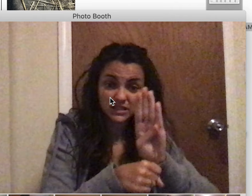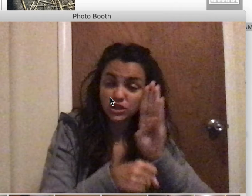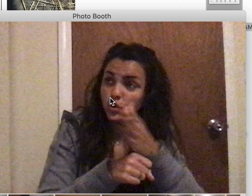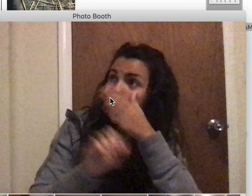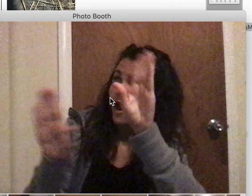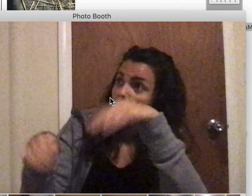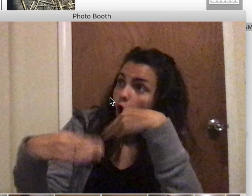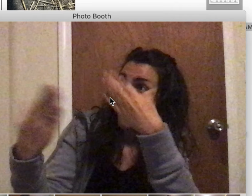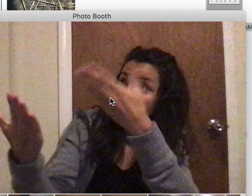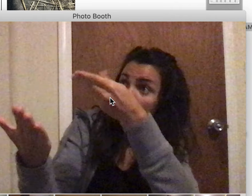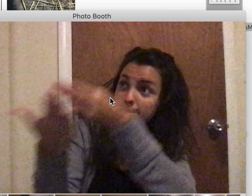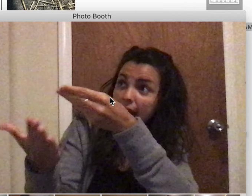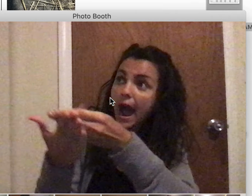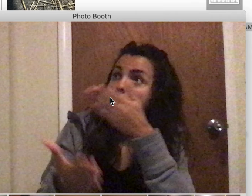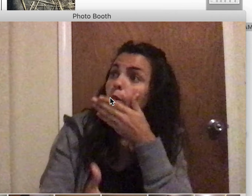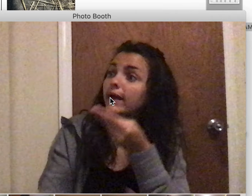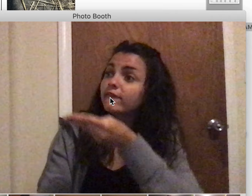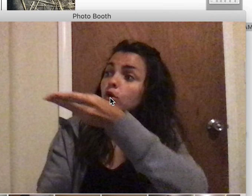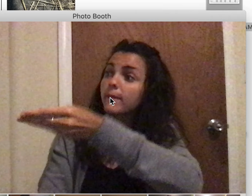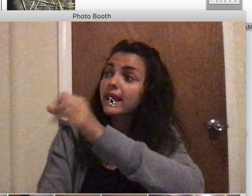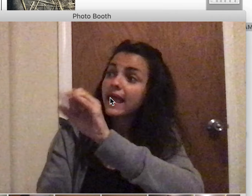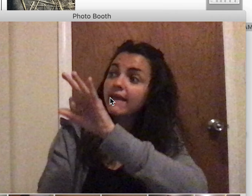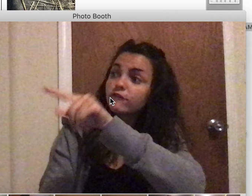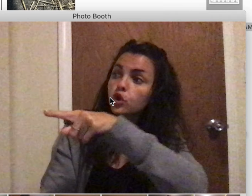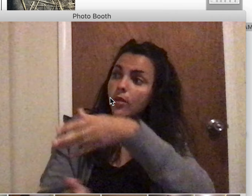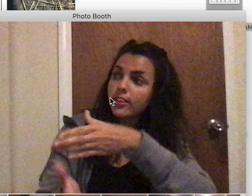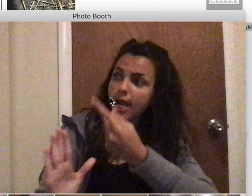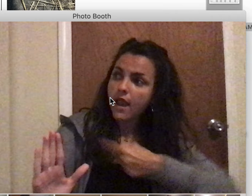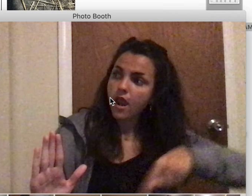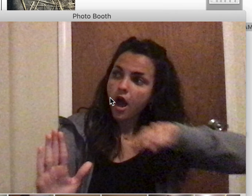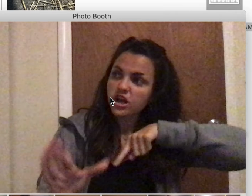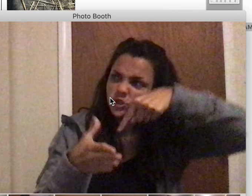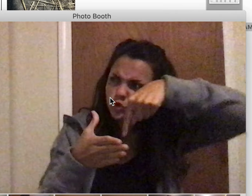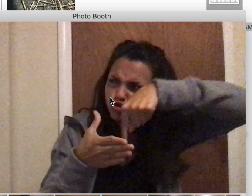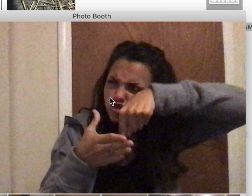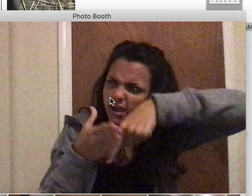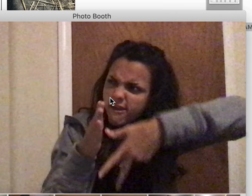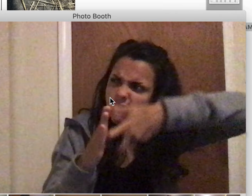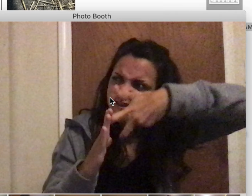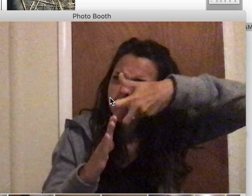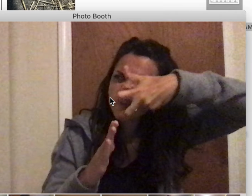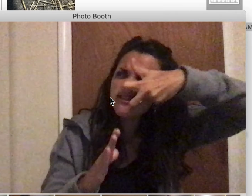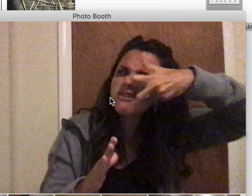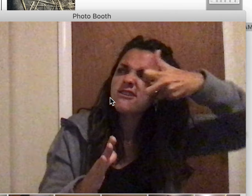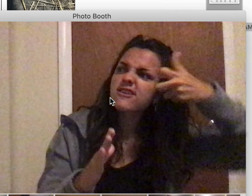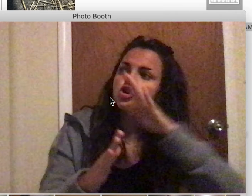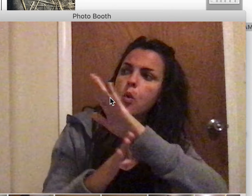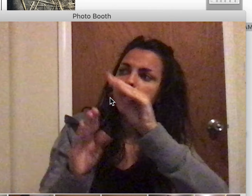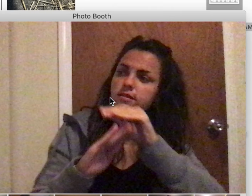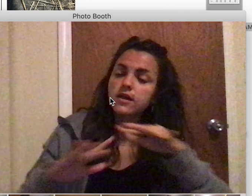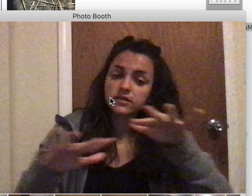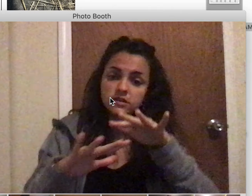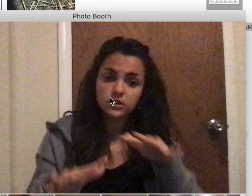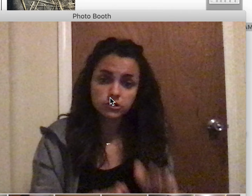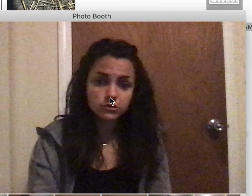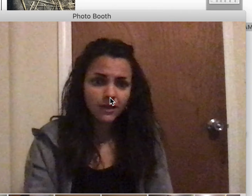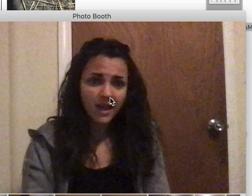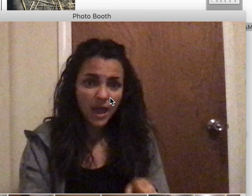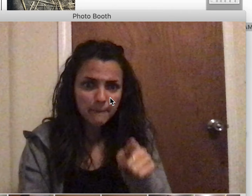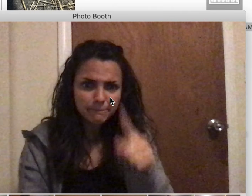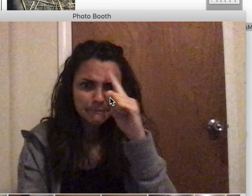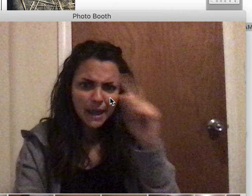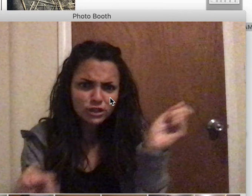oil. Now, think about this. What would you do if you were in their place? If someone comes knocking on your